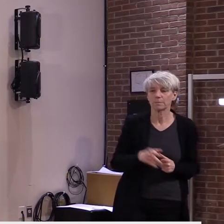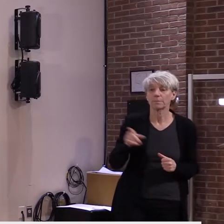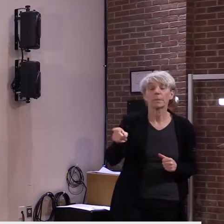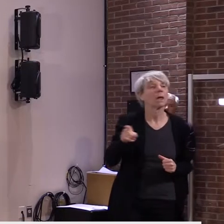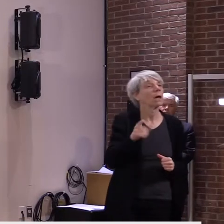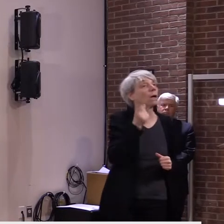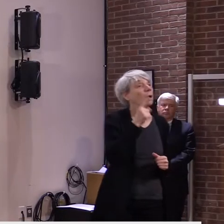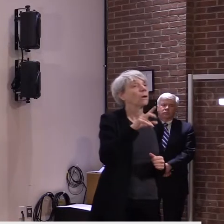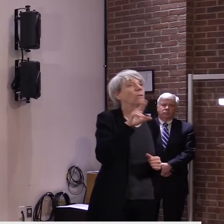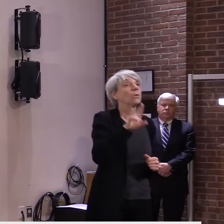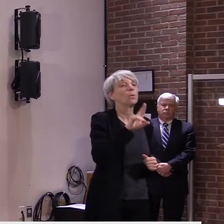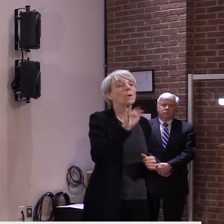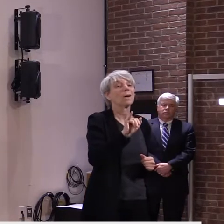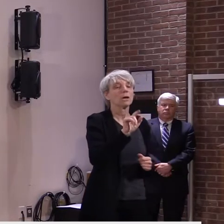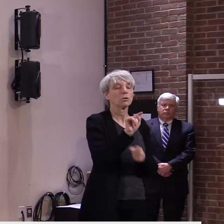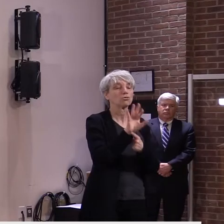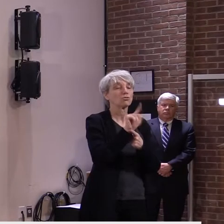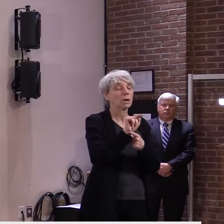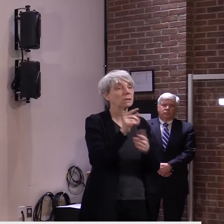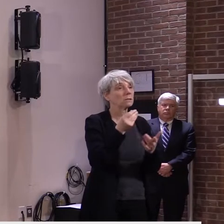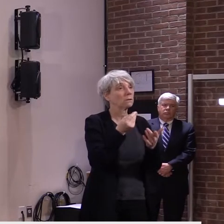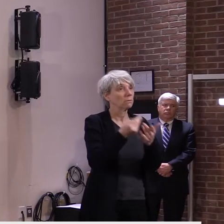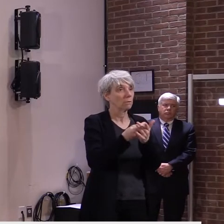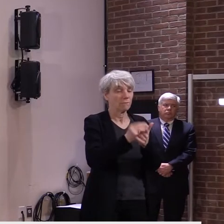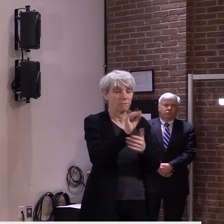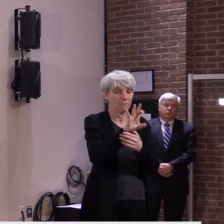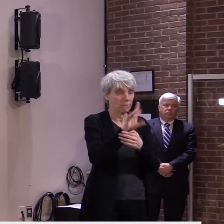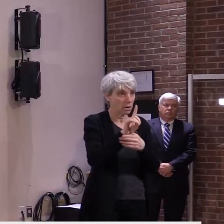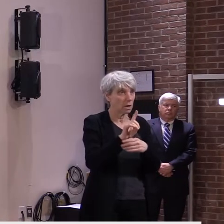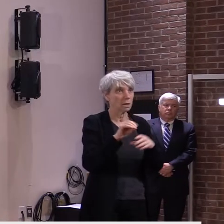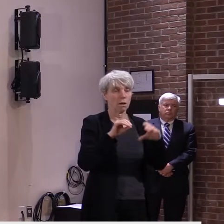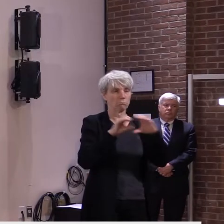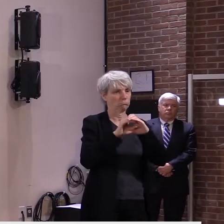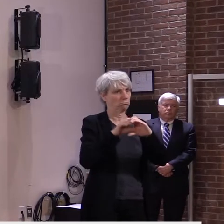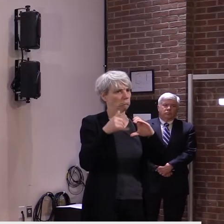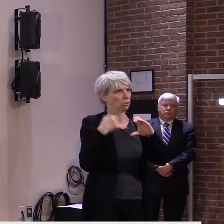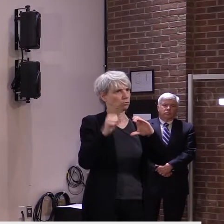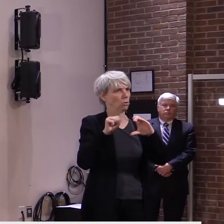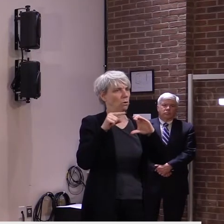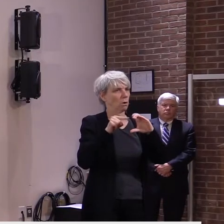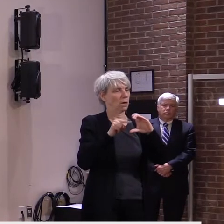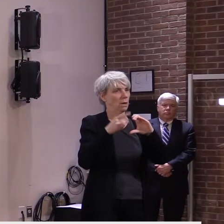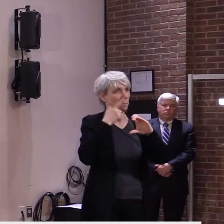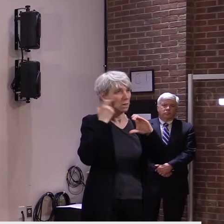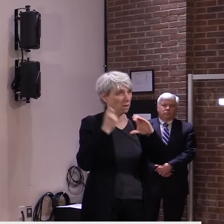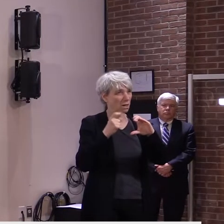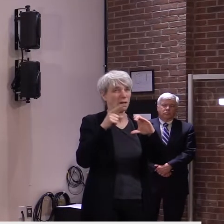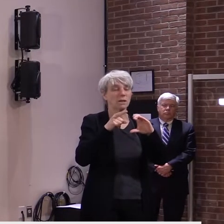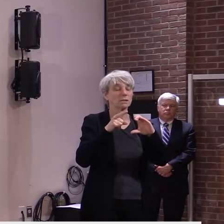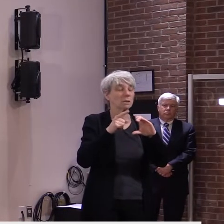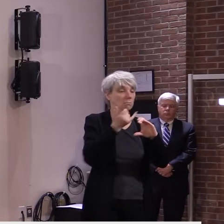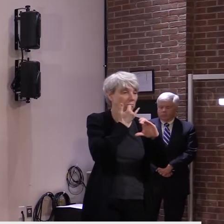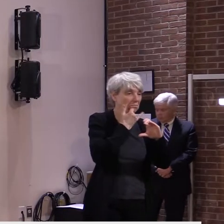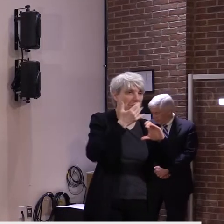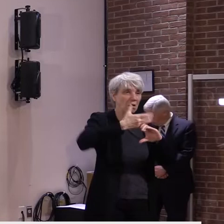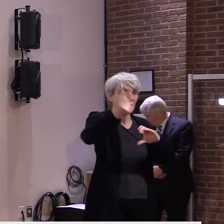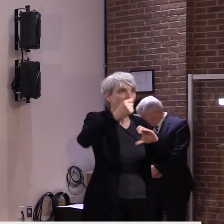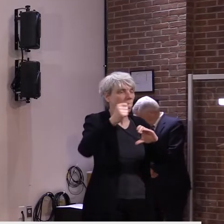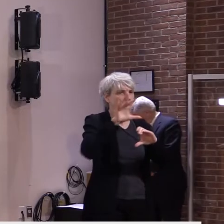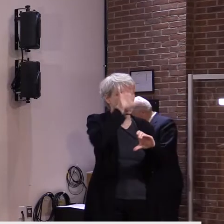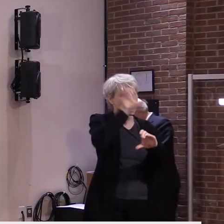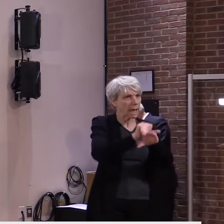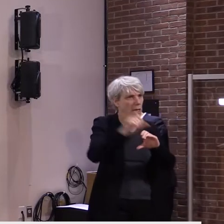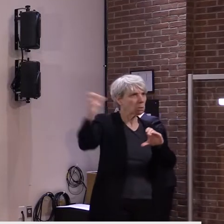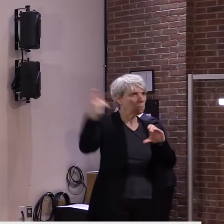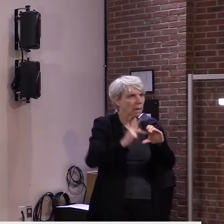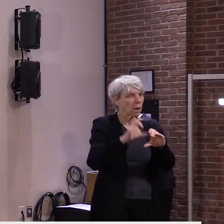quite nicely. Is that because you're catching the fraud, or because the economy is bouncing back, would you say? Yeah, so there are two parts to the